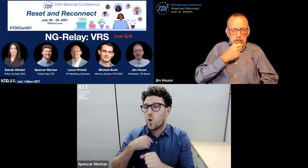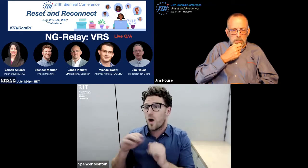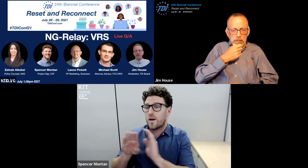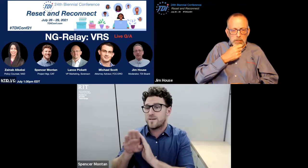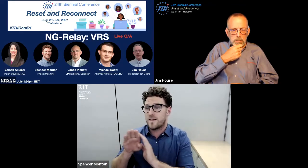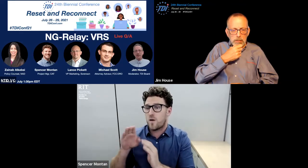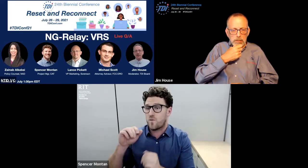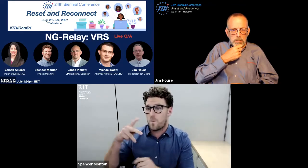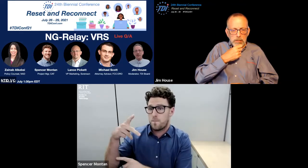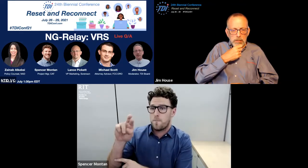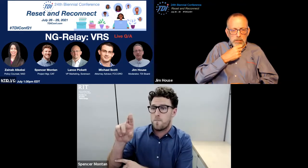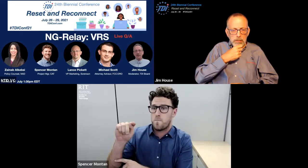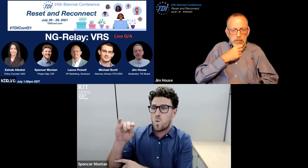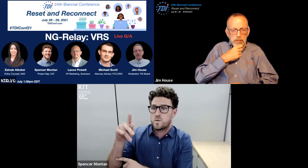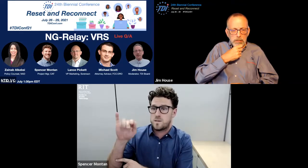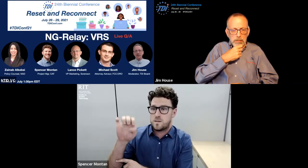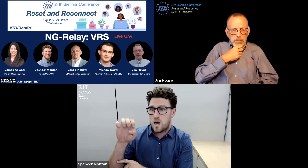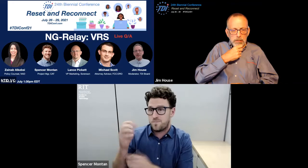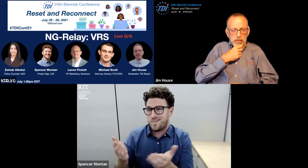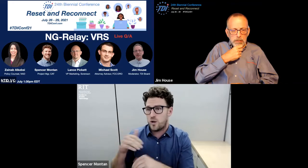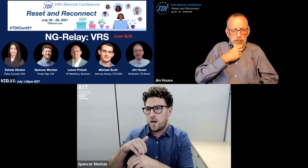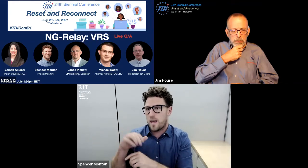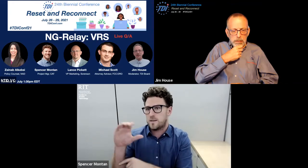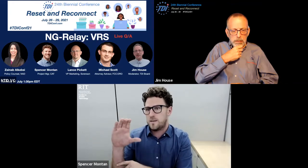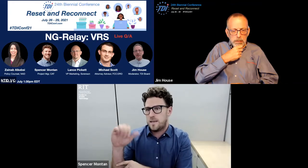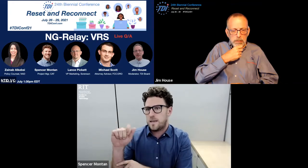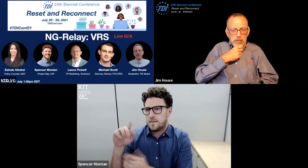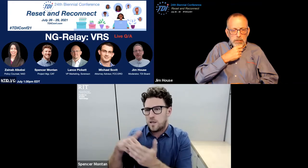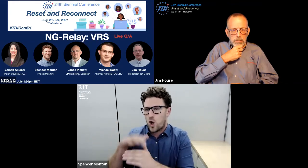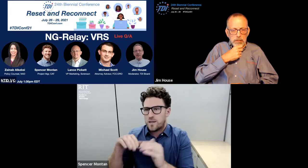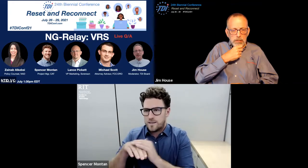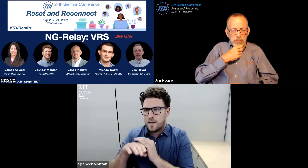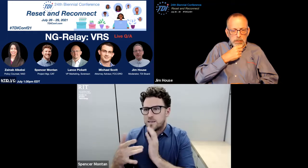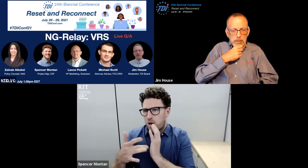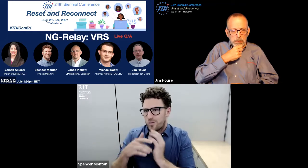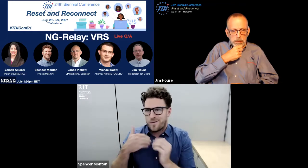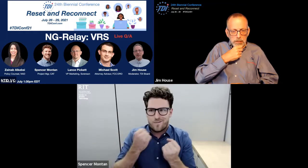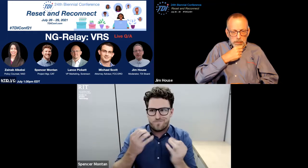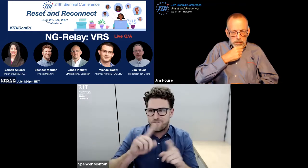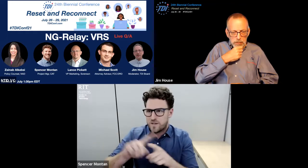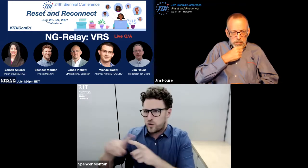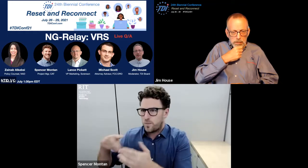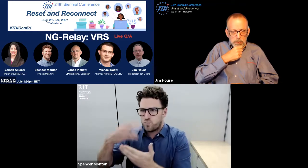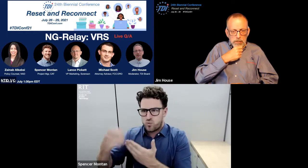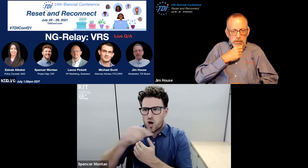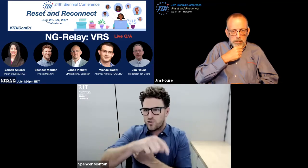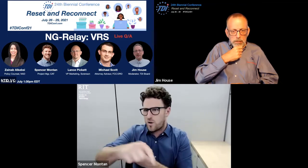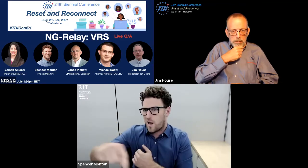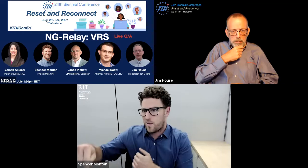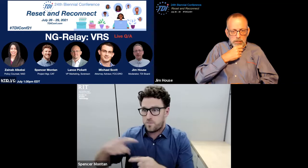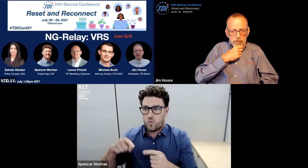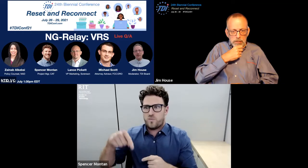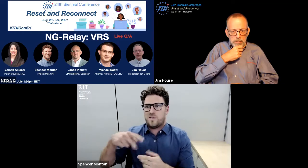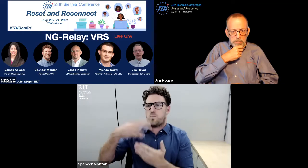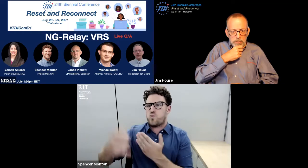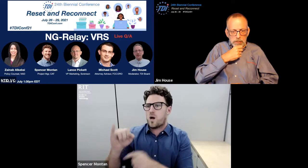ones. And we are actually developing a prototype right now here at the CAT, the Center of Access Technology.